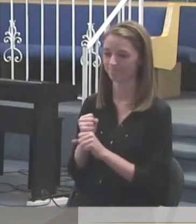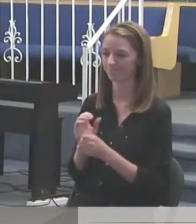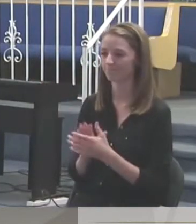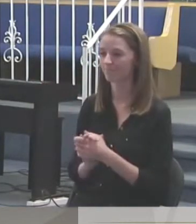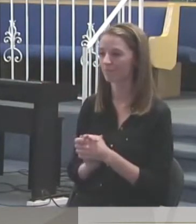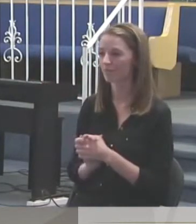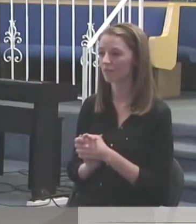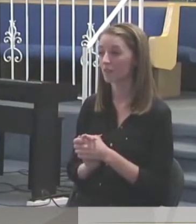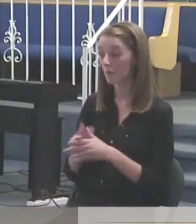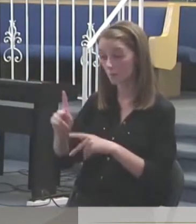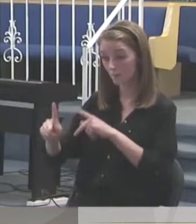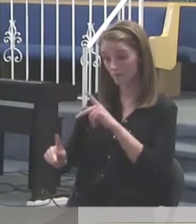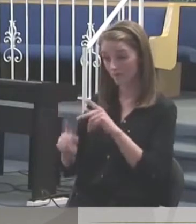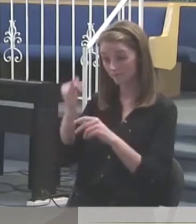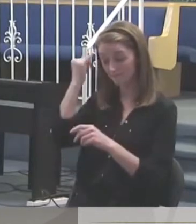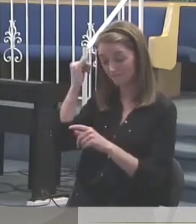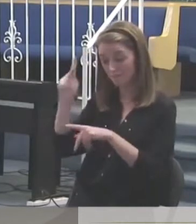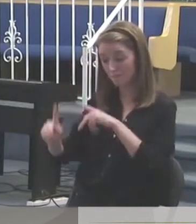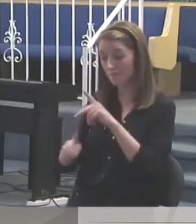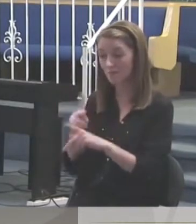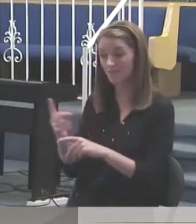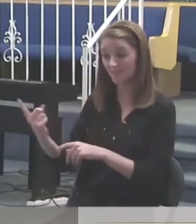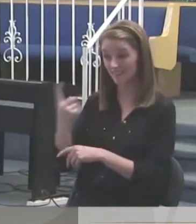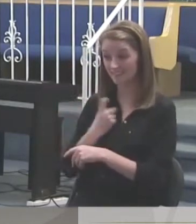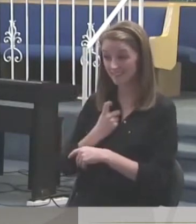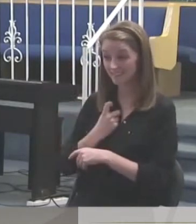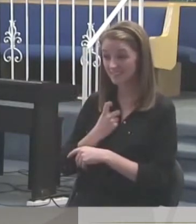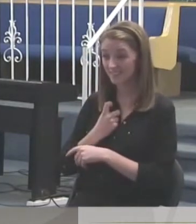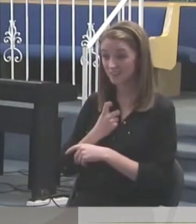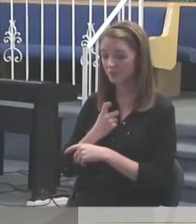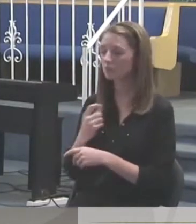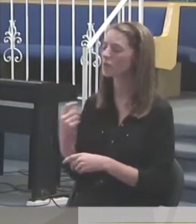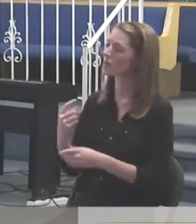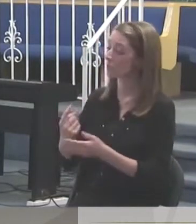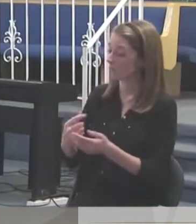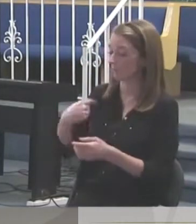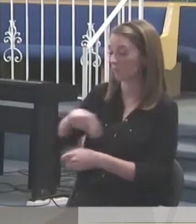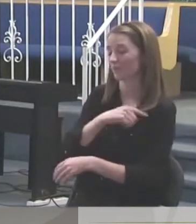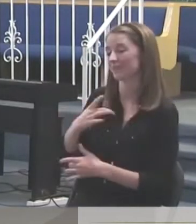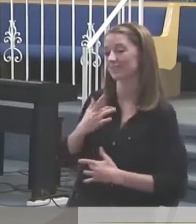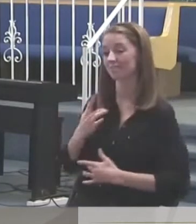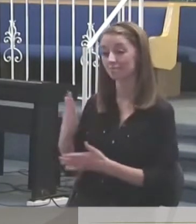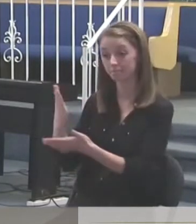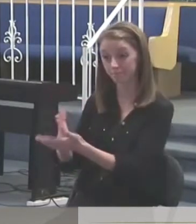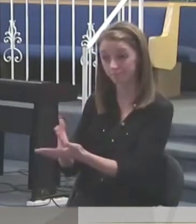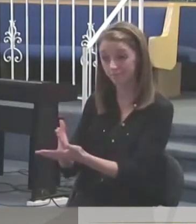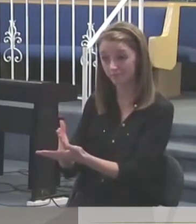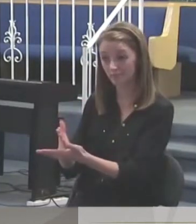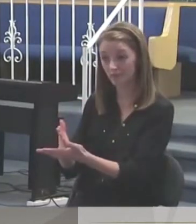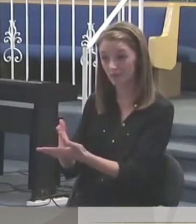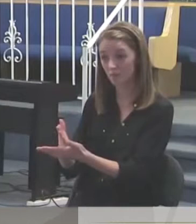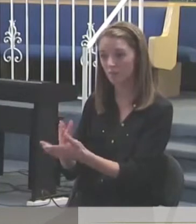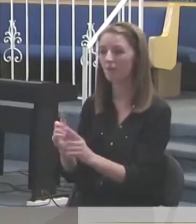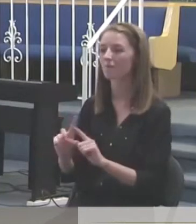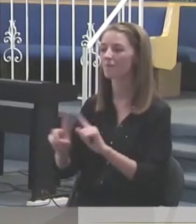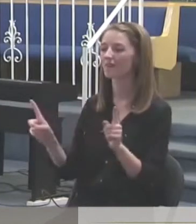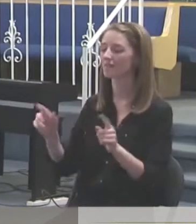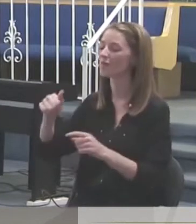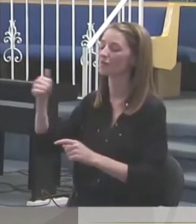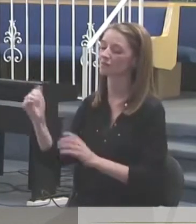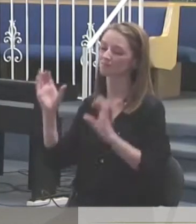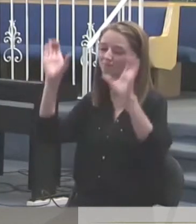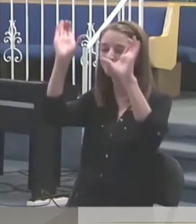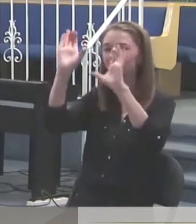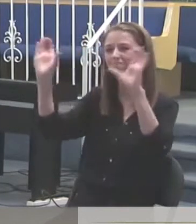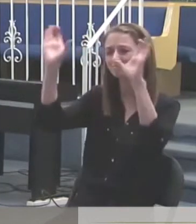And for those that ask, sometimes we stop right there. We just say, you know what? Well, I did ask. He said, but seek. You know, you